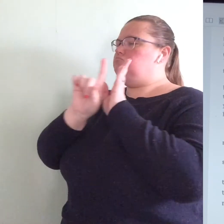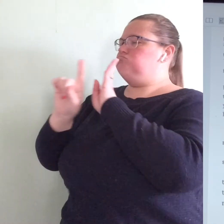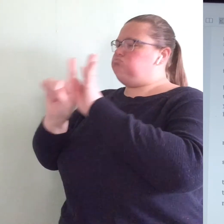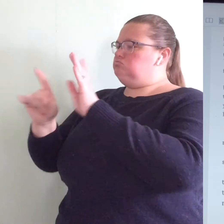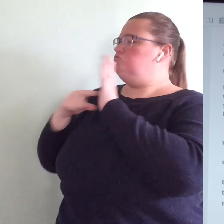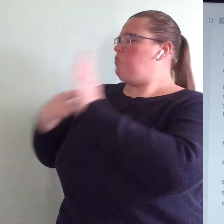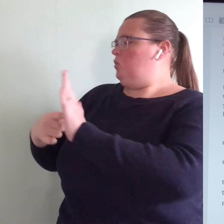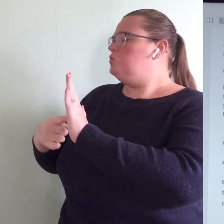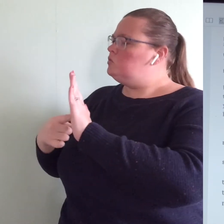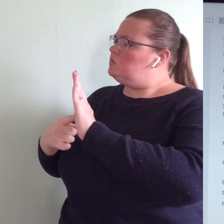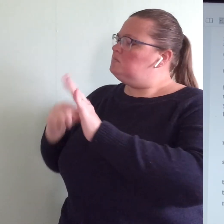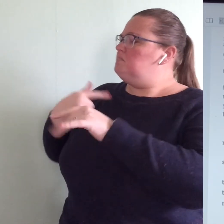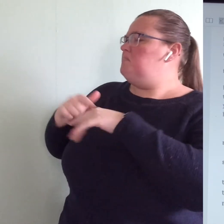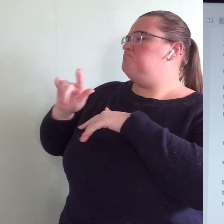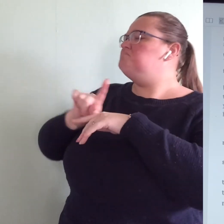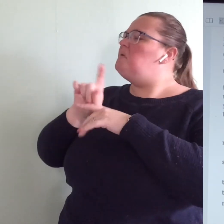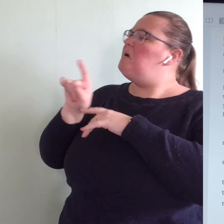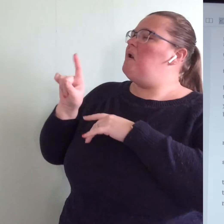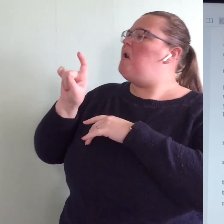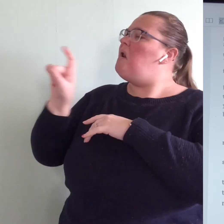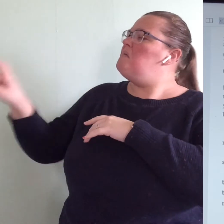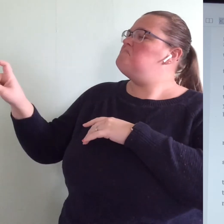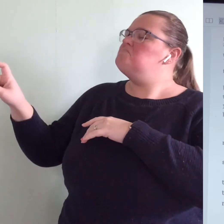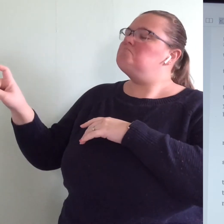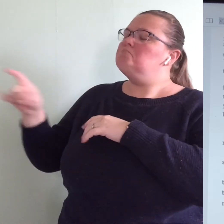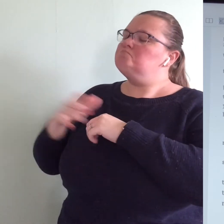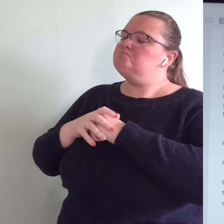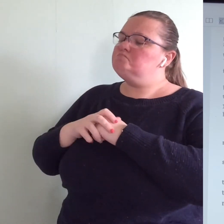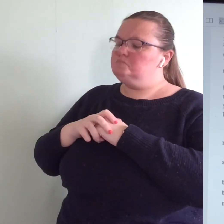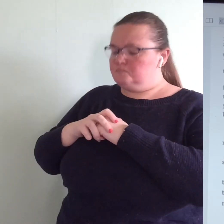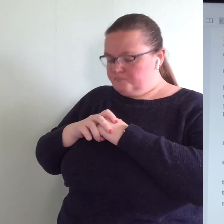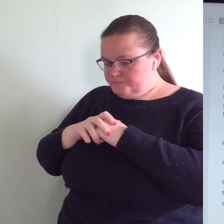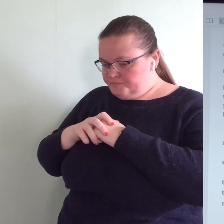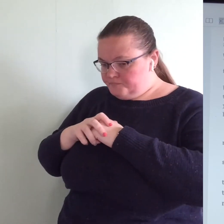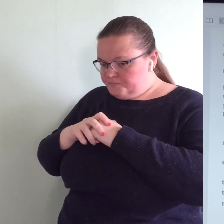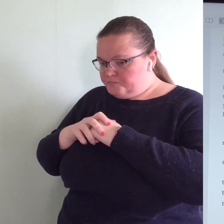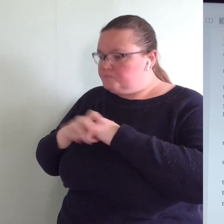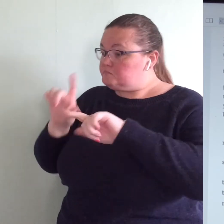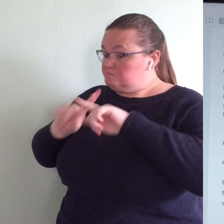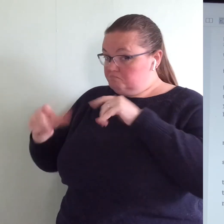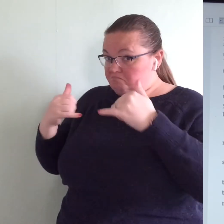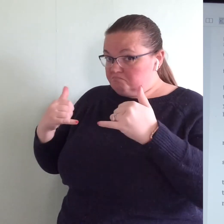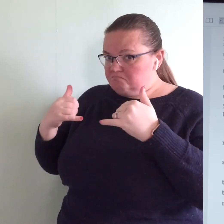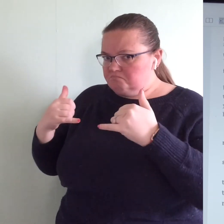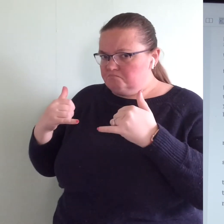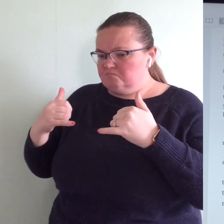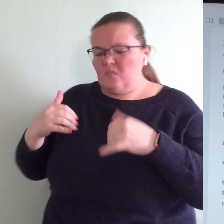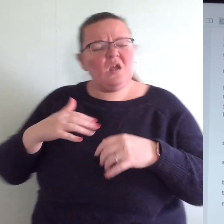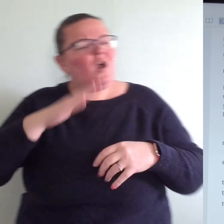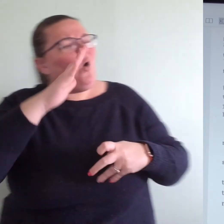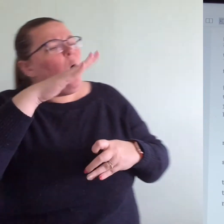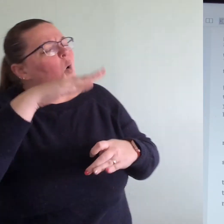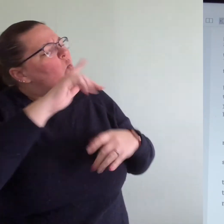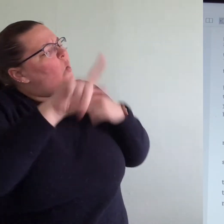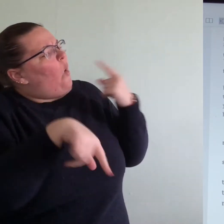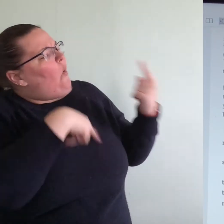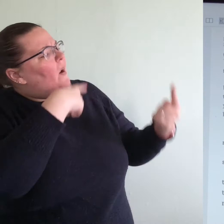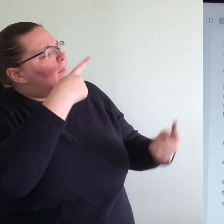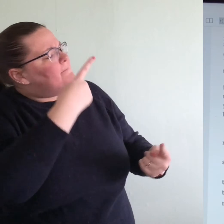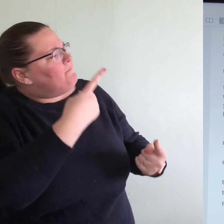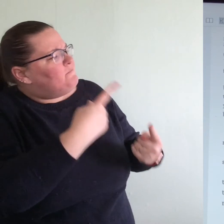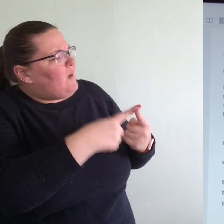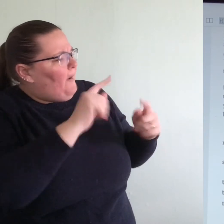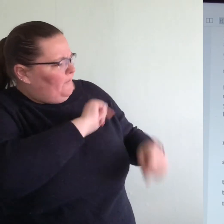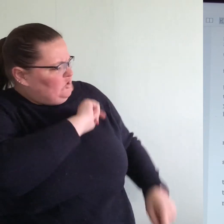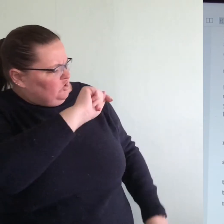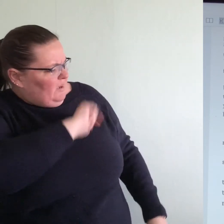Mr. Beaver. It's down the river a good step from here. I'll take you to it. But meanwhile, what about poor Mr. Tumnus? Said